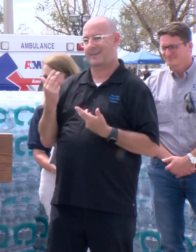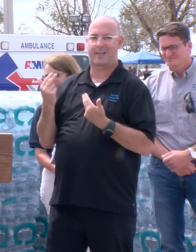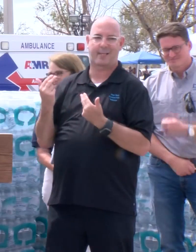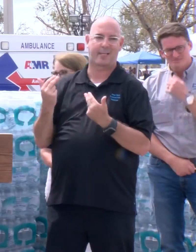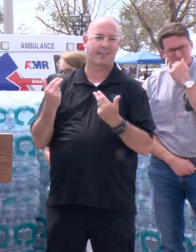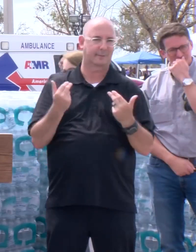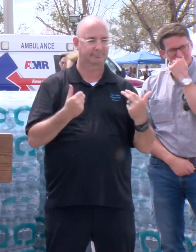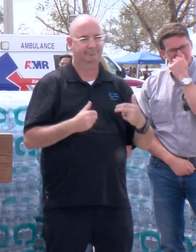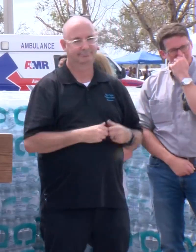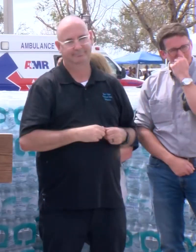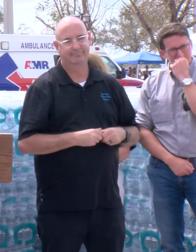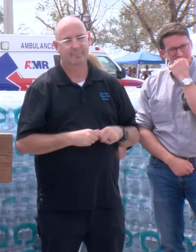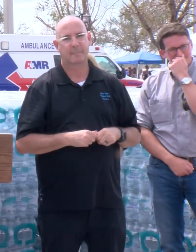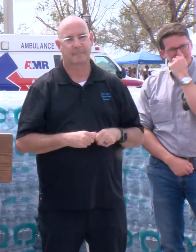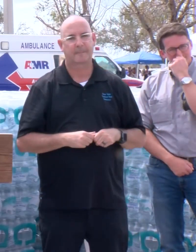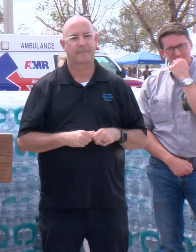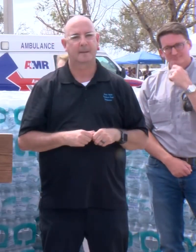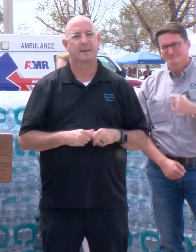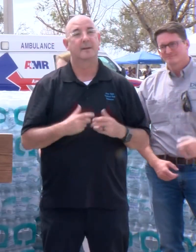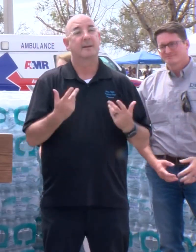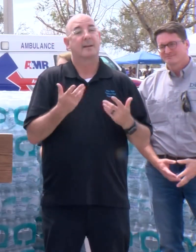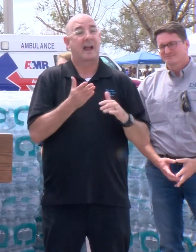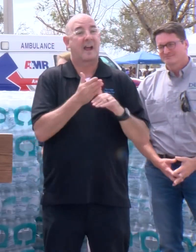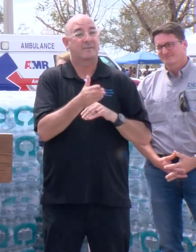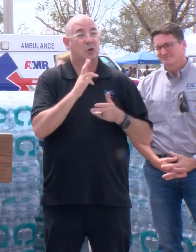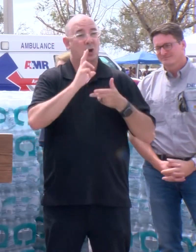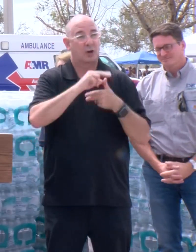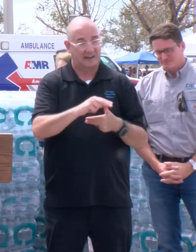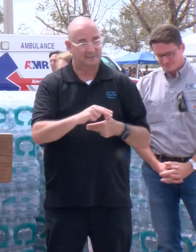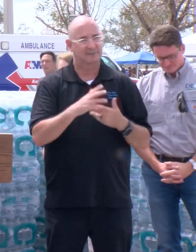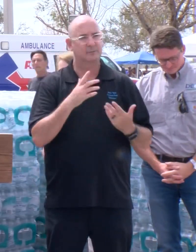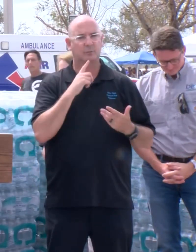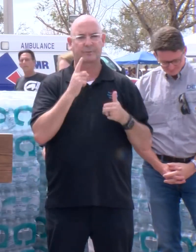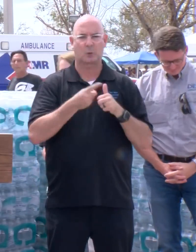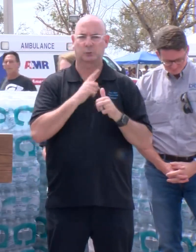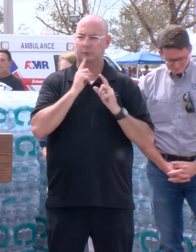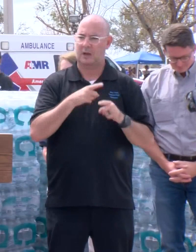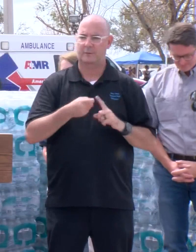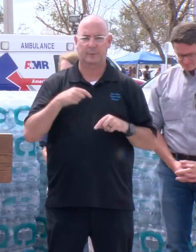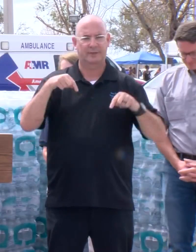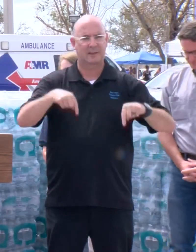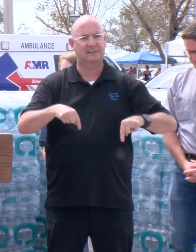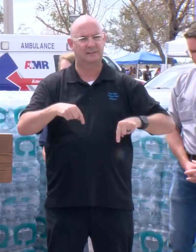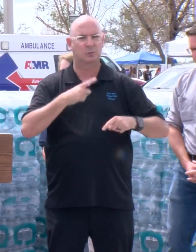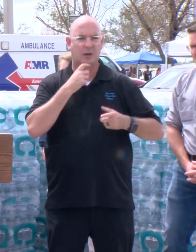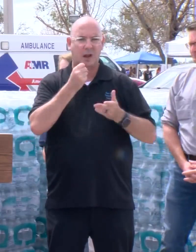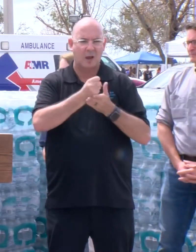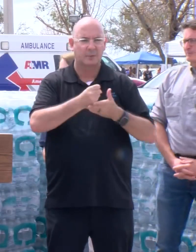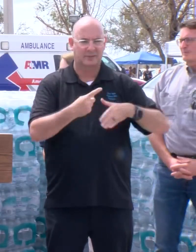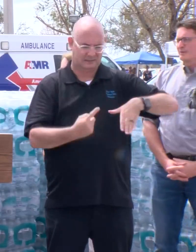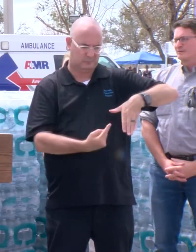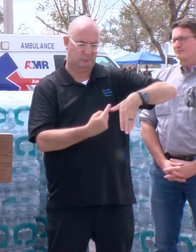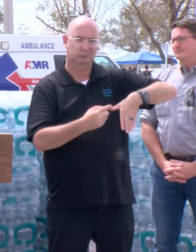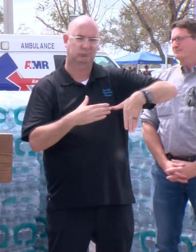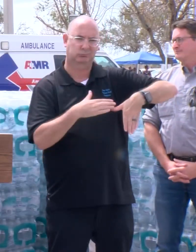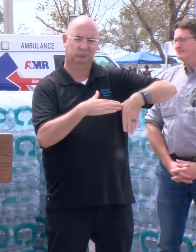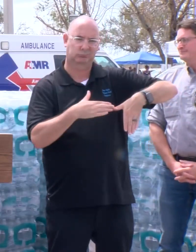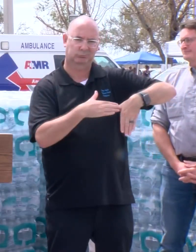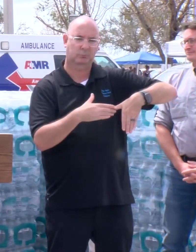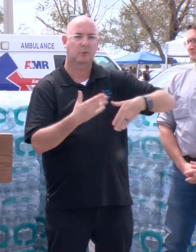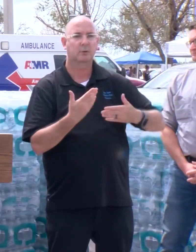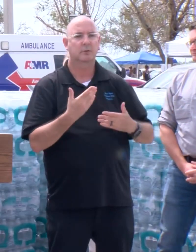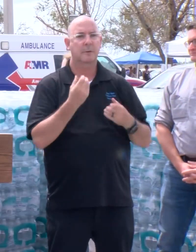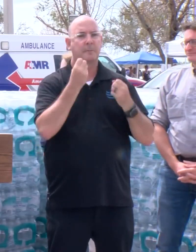In the aftermath of the storm, first responders from this area provided relief and refuge to those impacted in the Panhandle. And today we see many from